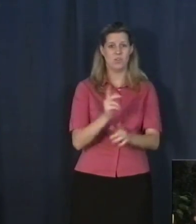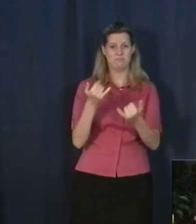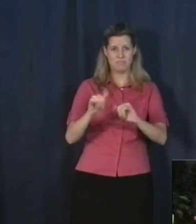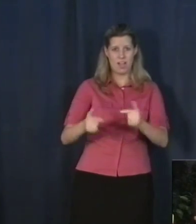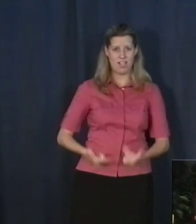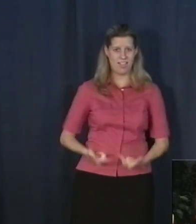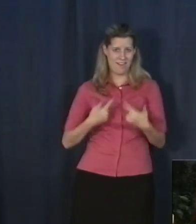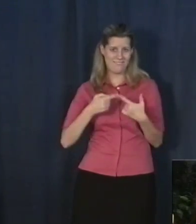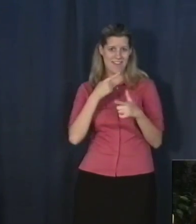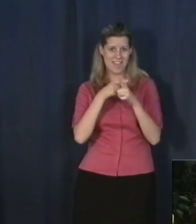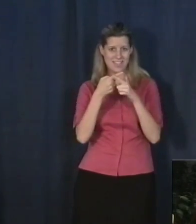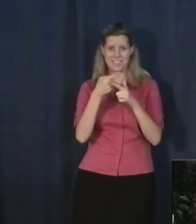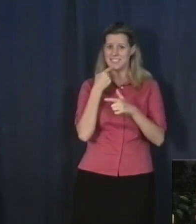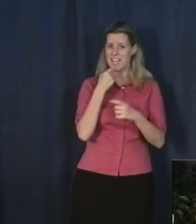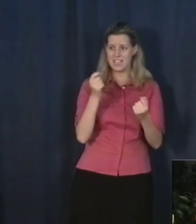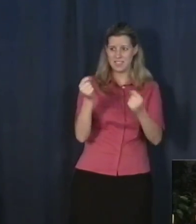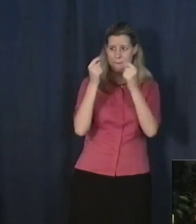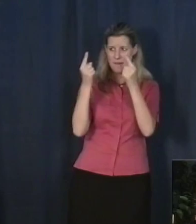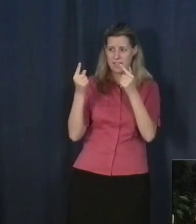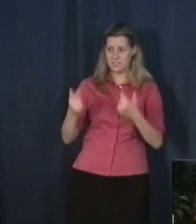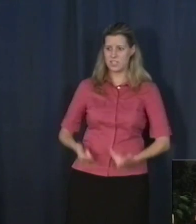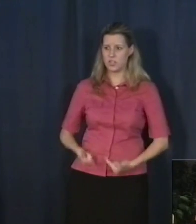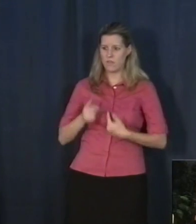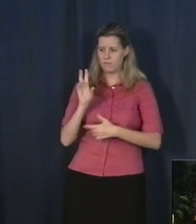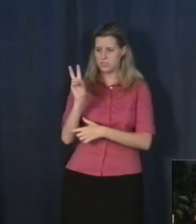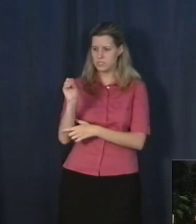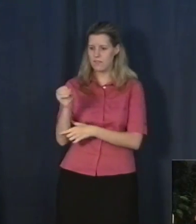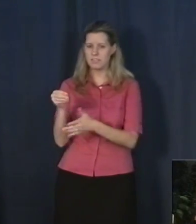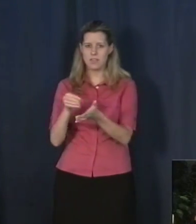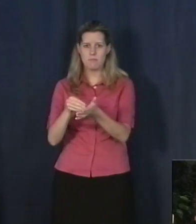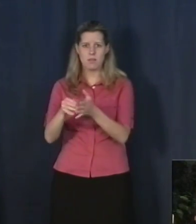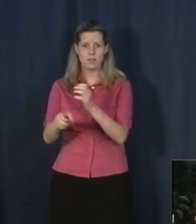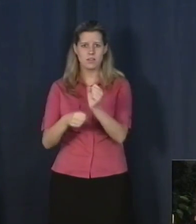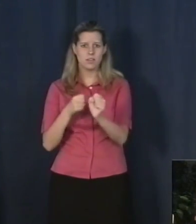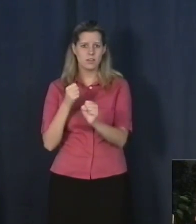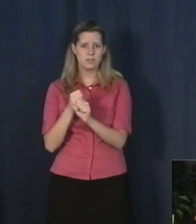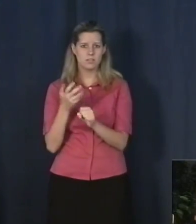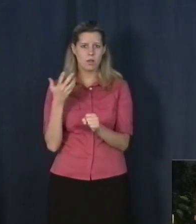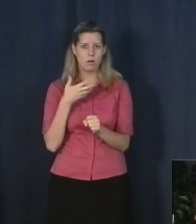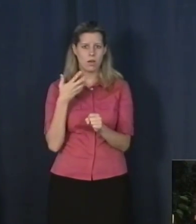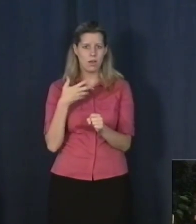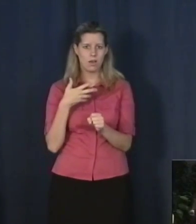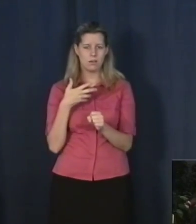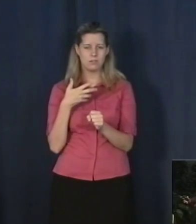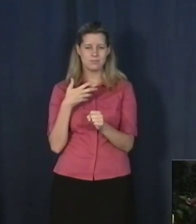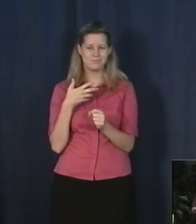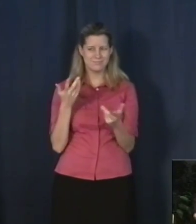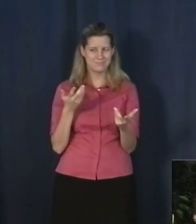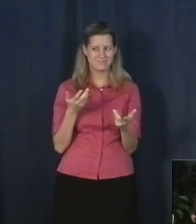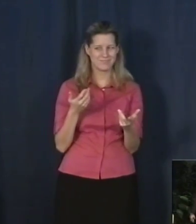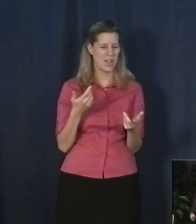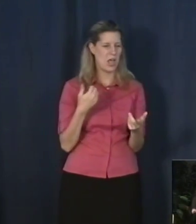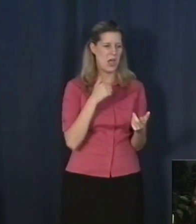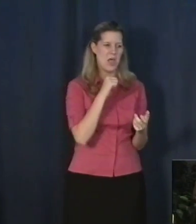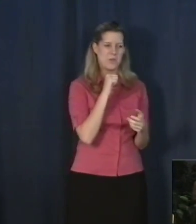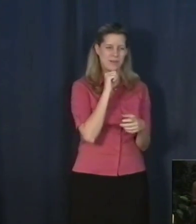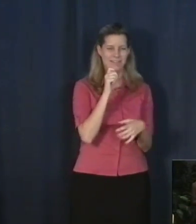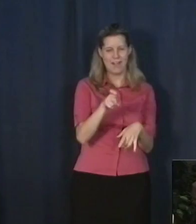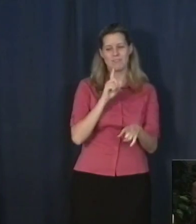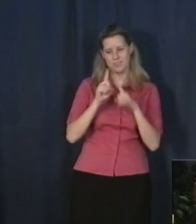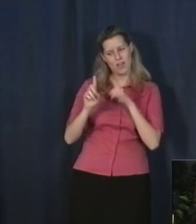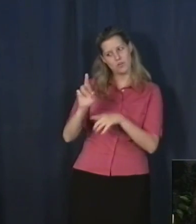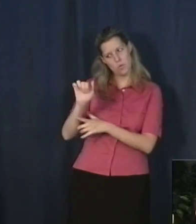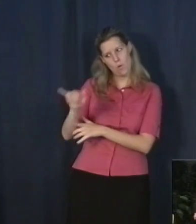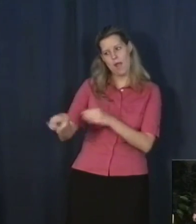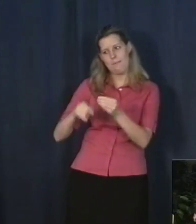alive. And then he said, it's amazing they survived for 70 million years. Oh, well, we're working on Roy